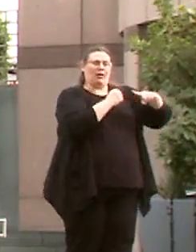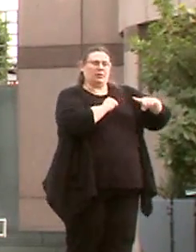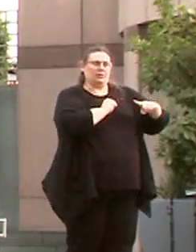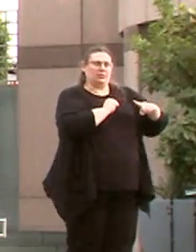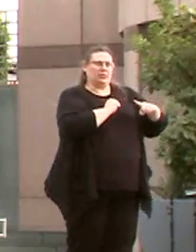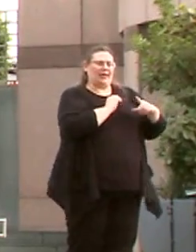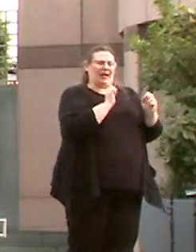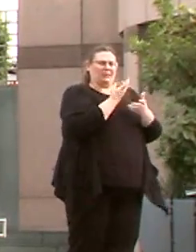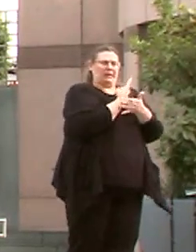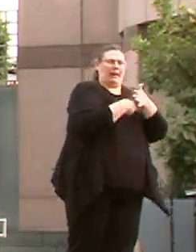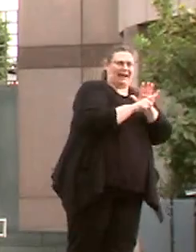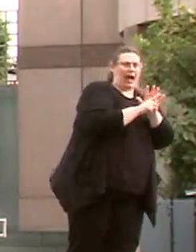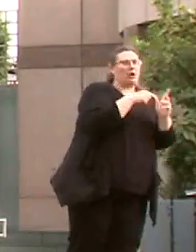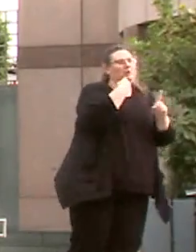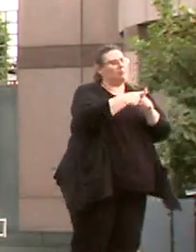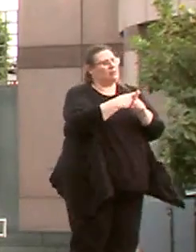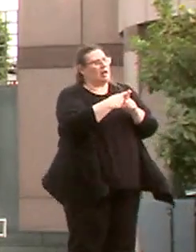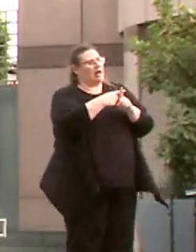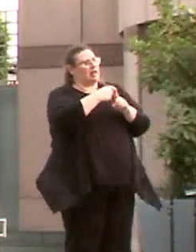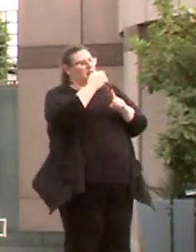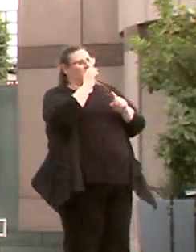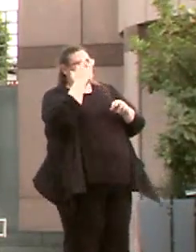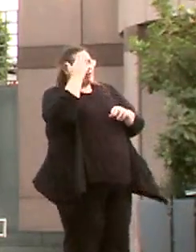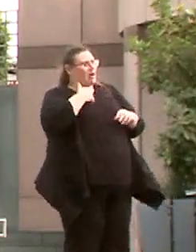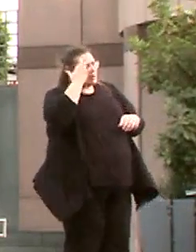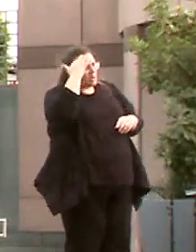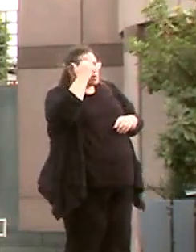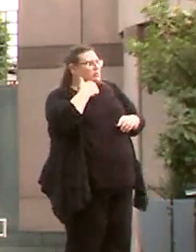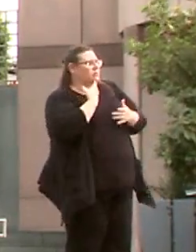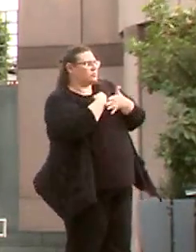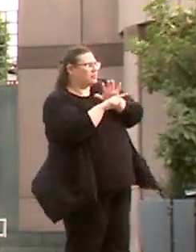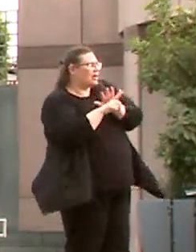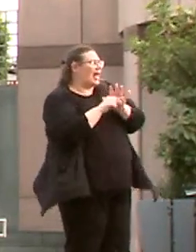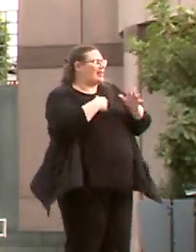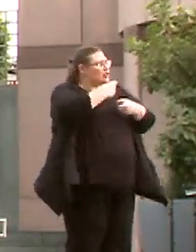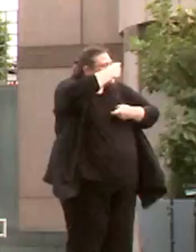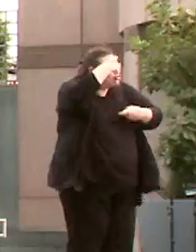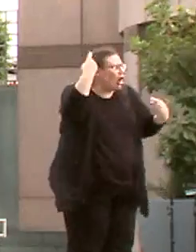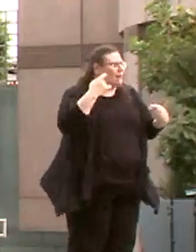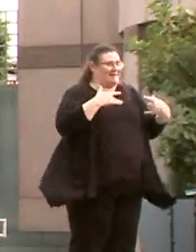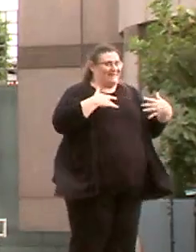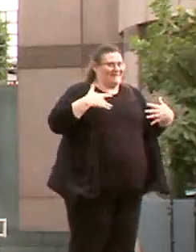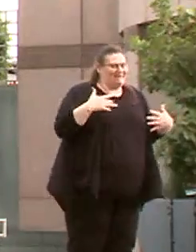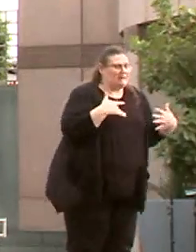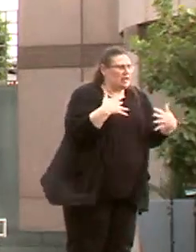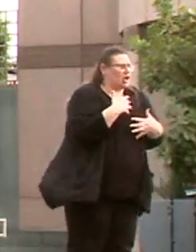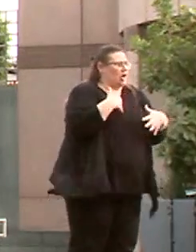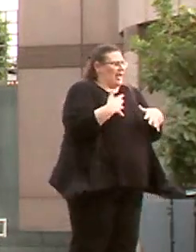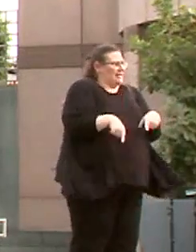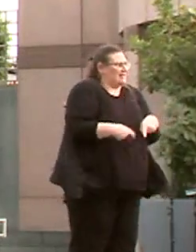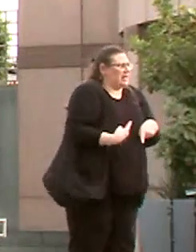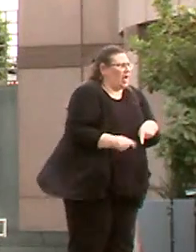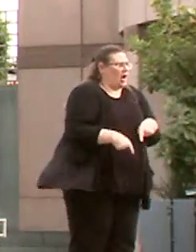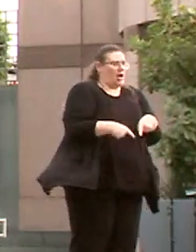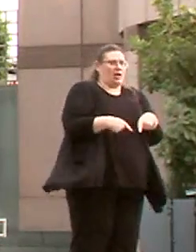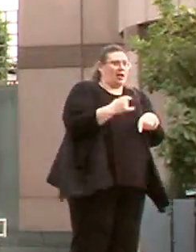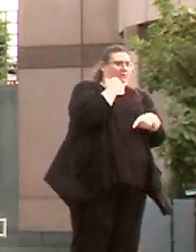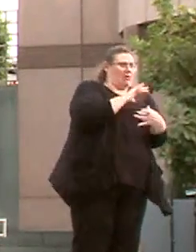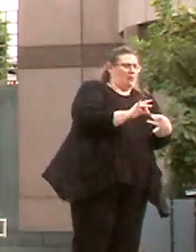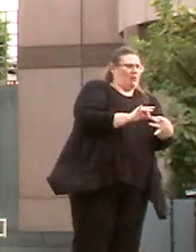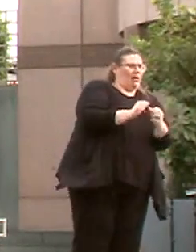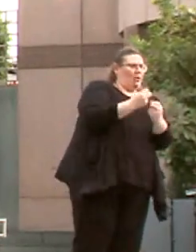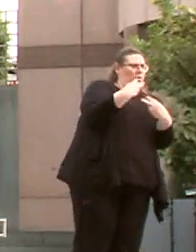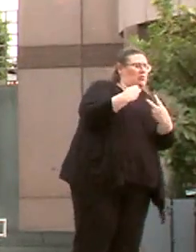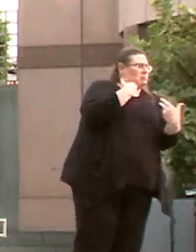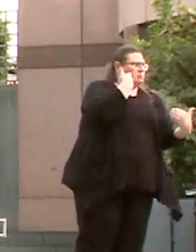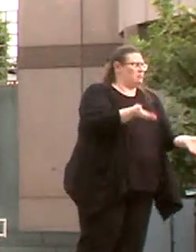be fully honest with you, the trauma that you go through, the fear, the anxiety that you live with, because you don't know how people are going to perceive you. And you